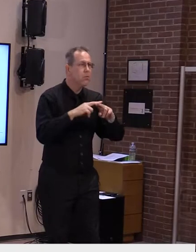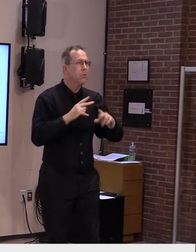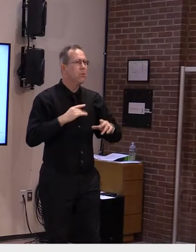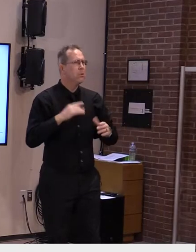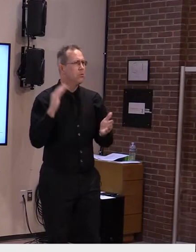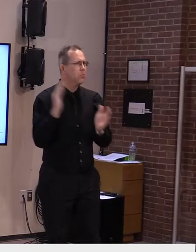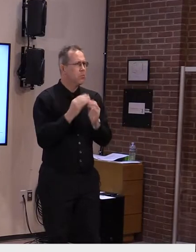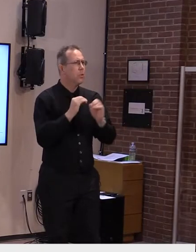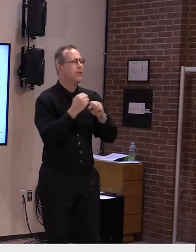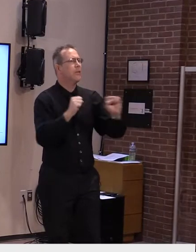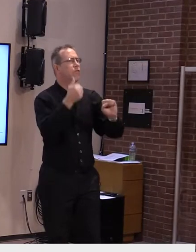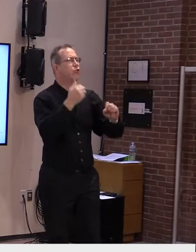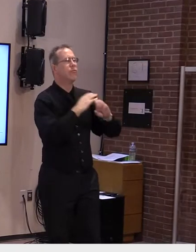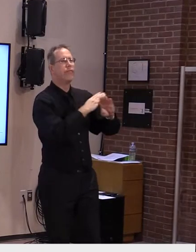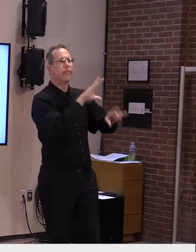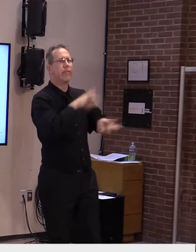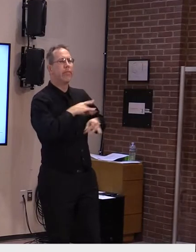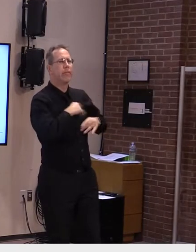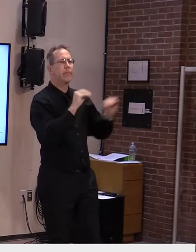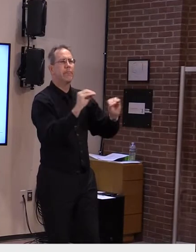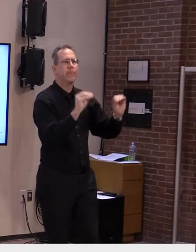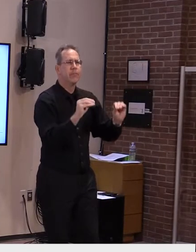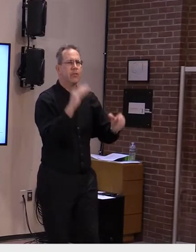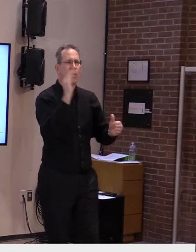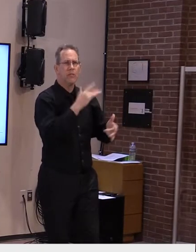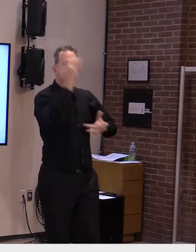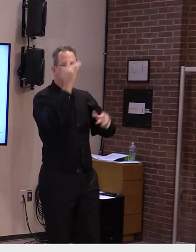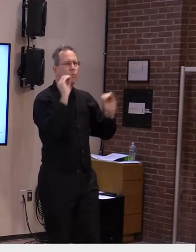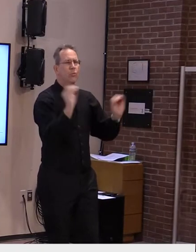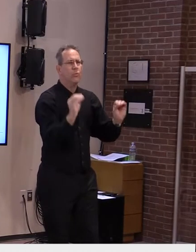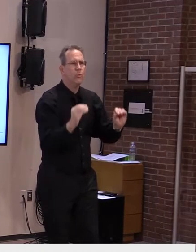in the hospital compared to that not fully vaccinated